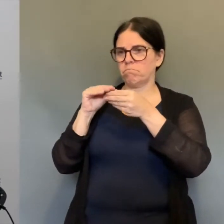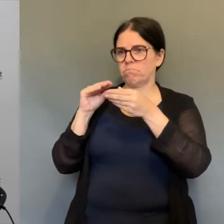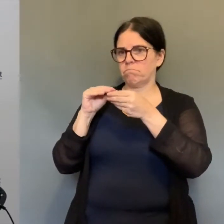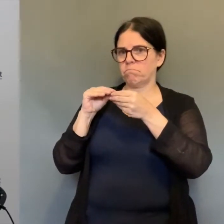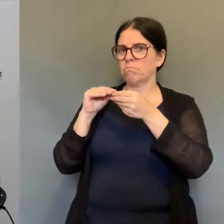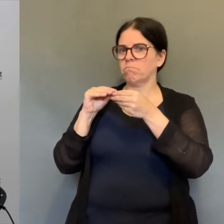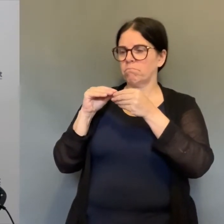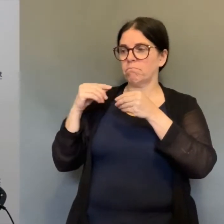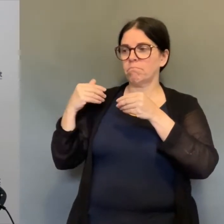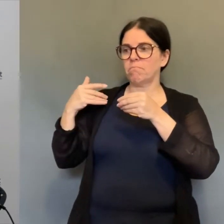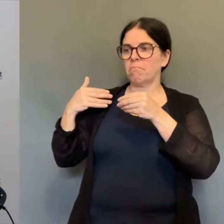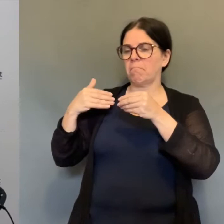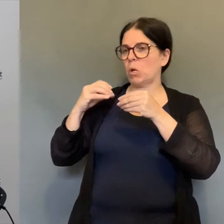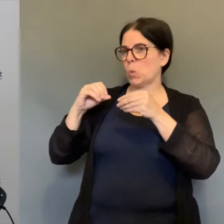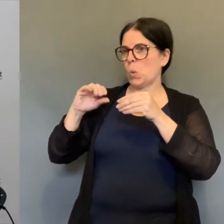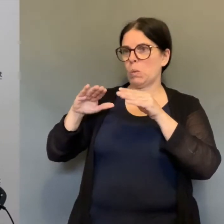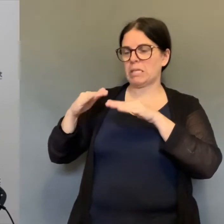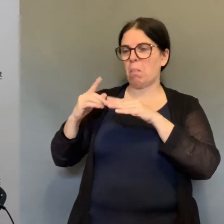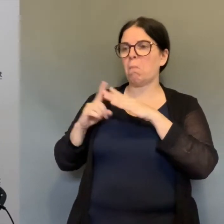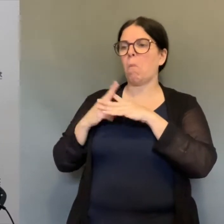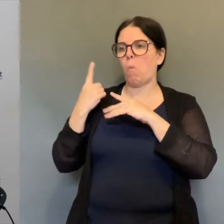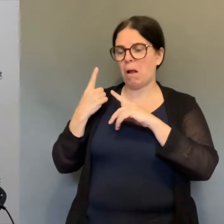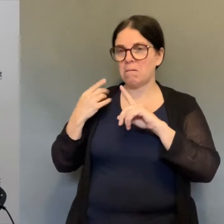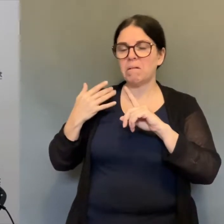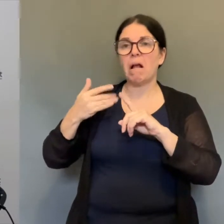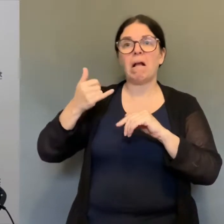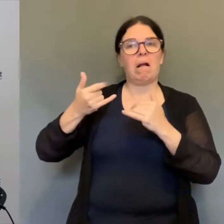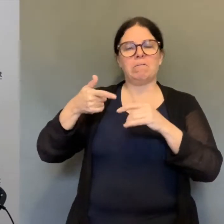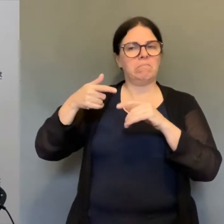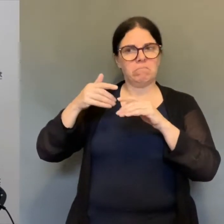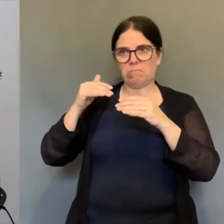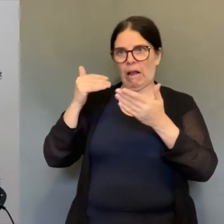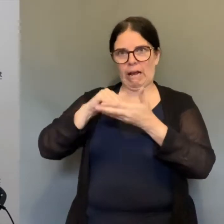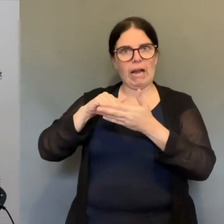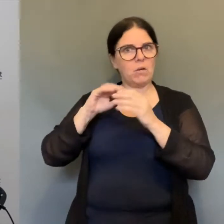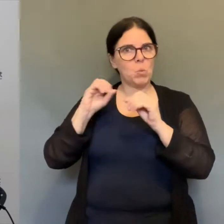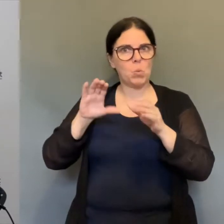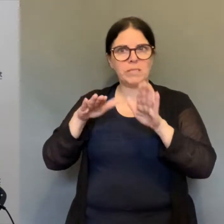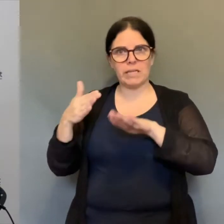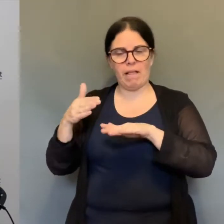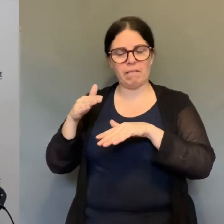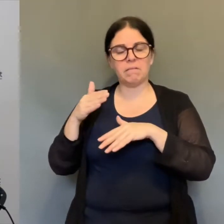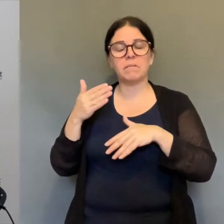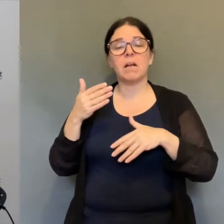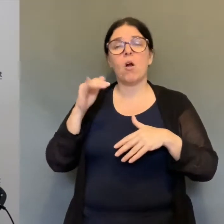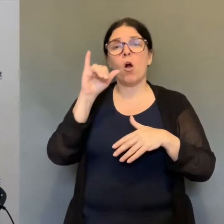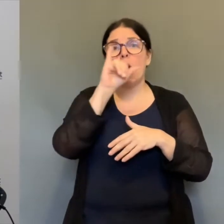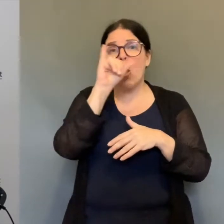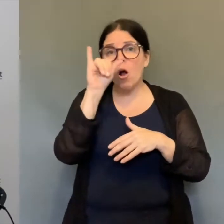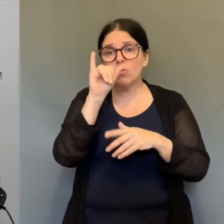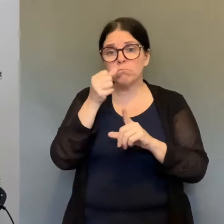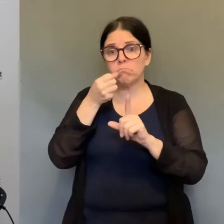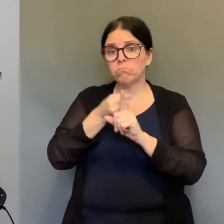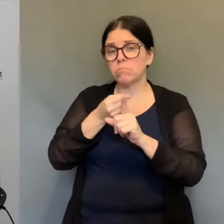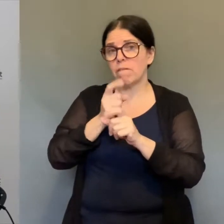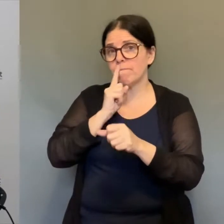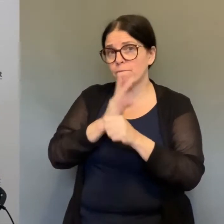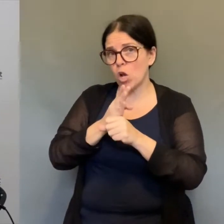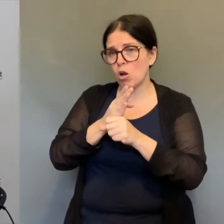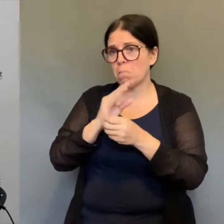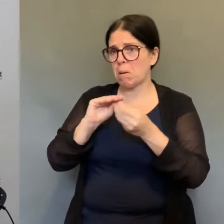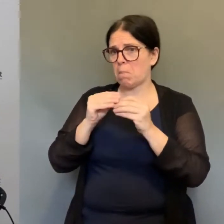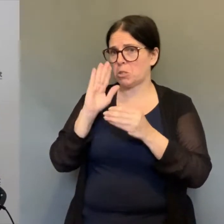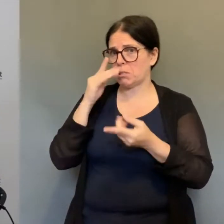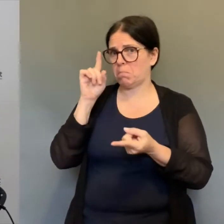positive cases is concerned, yes, it is a good sign that it's not increasing exponentially. The numbers fluctuate. As we know,